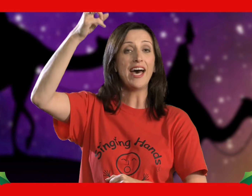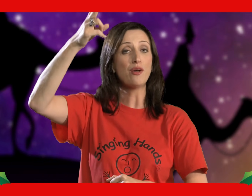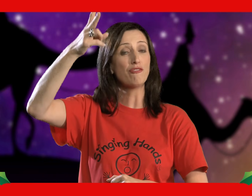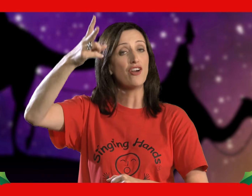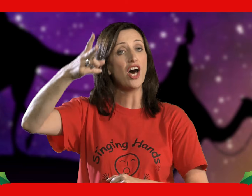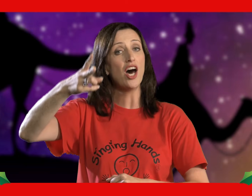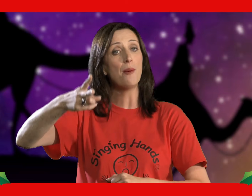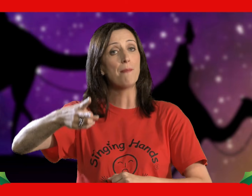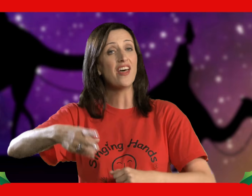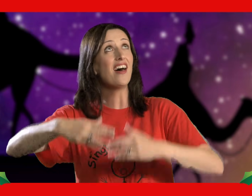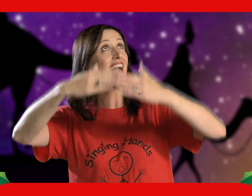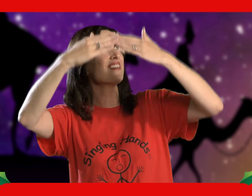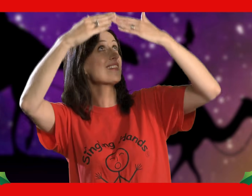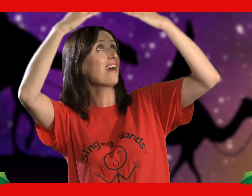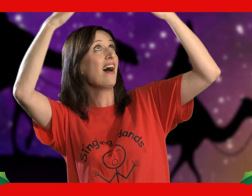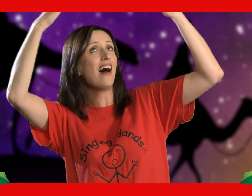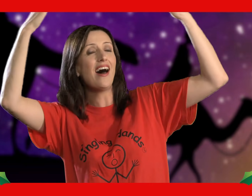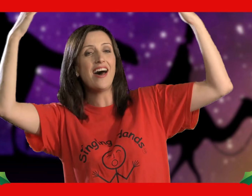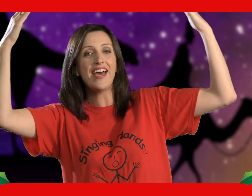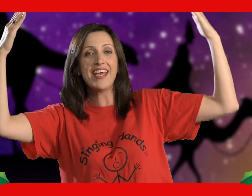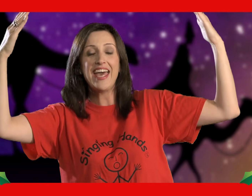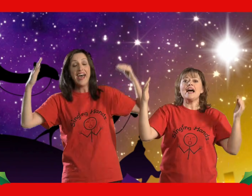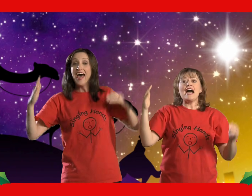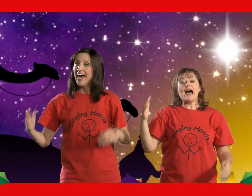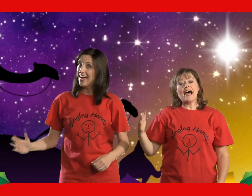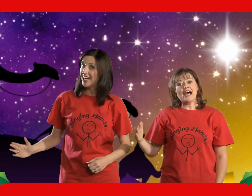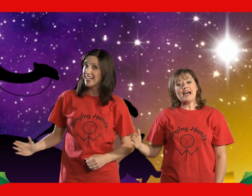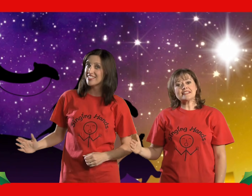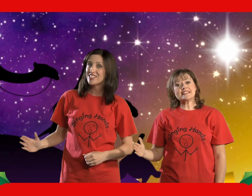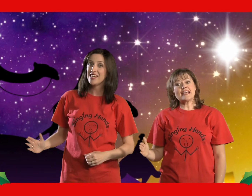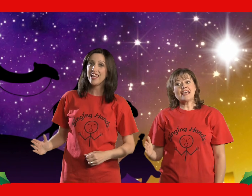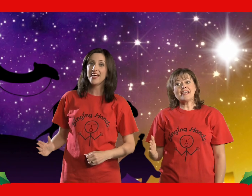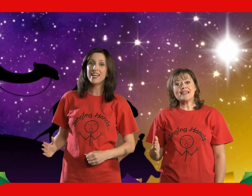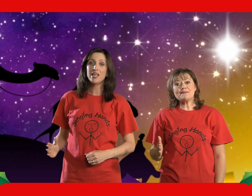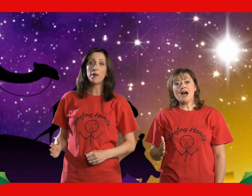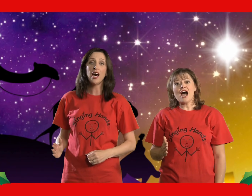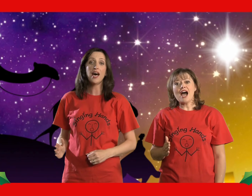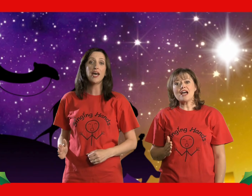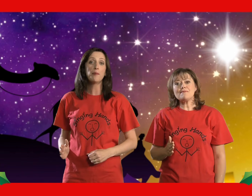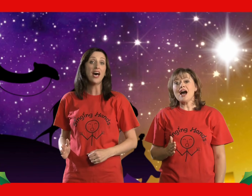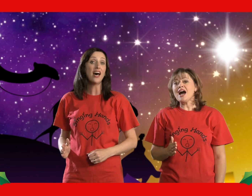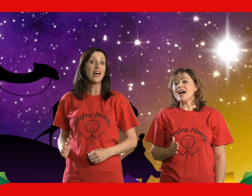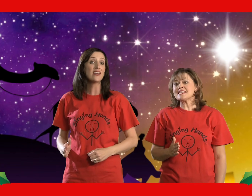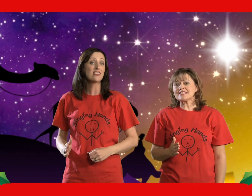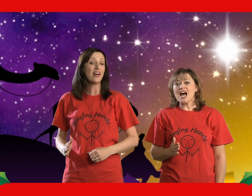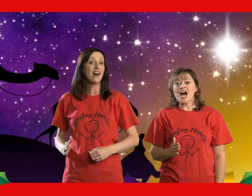down from the sky and stay by my